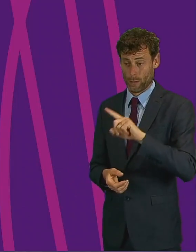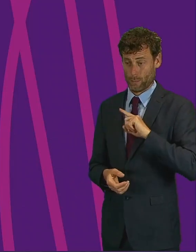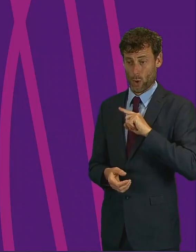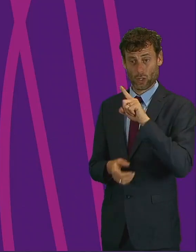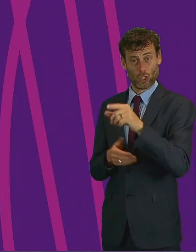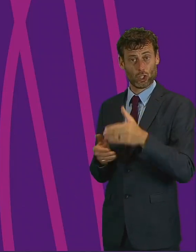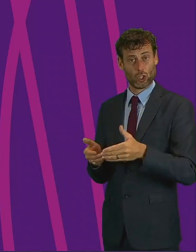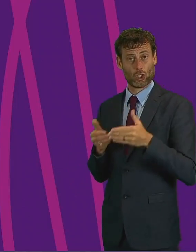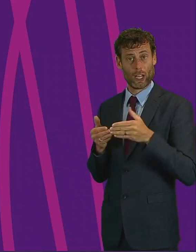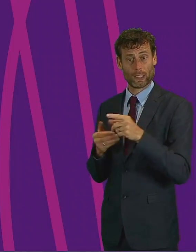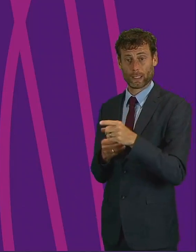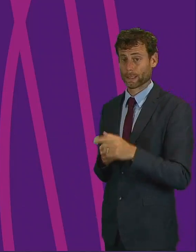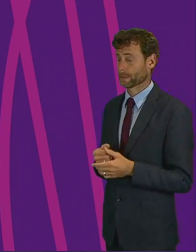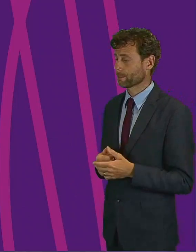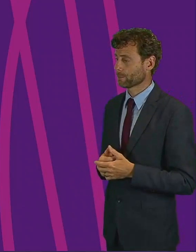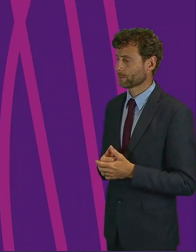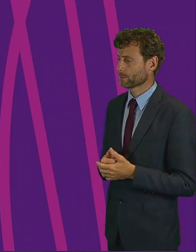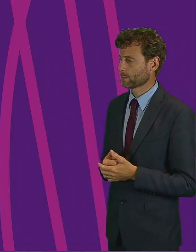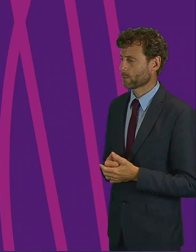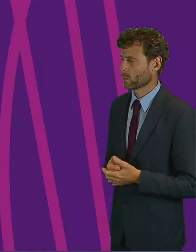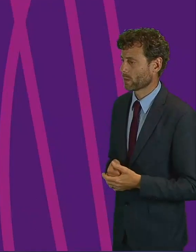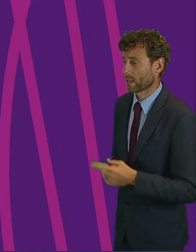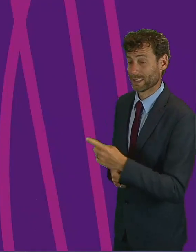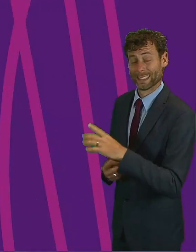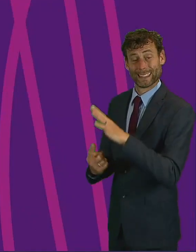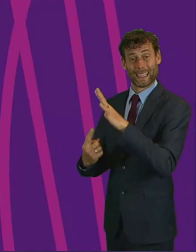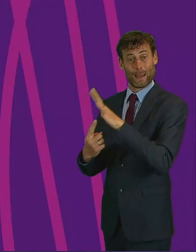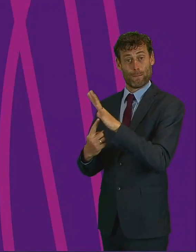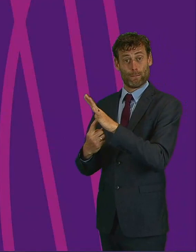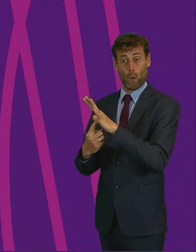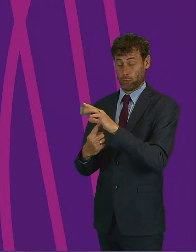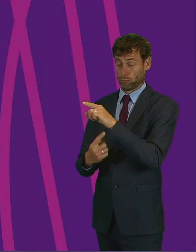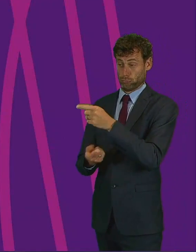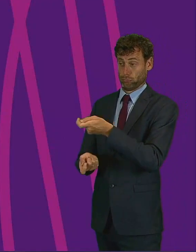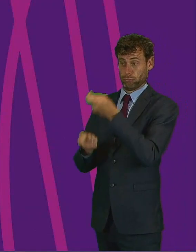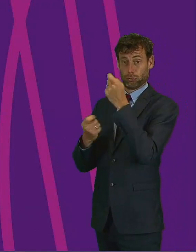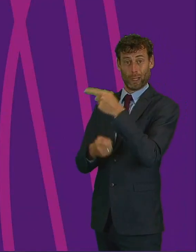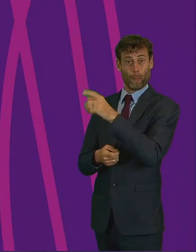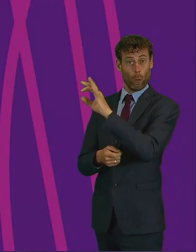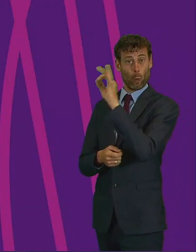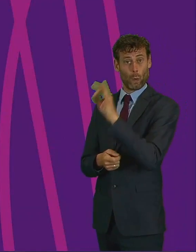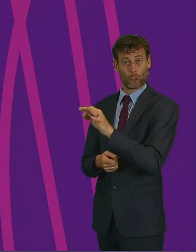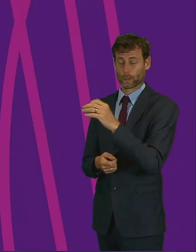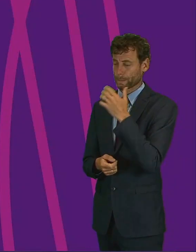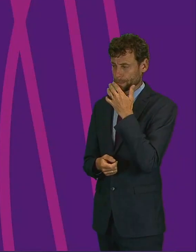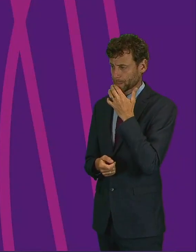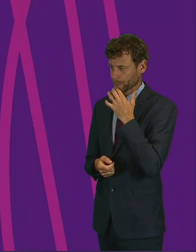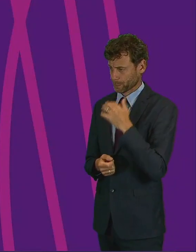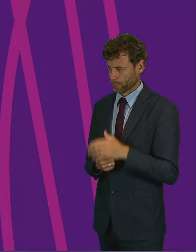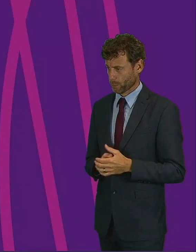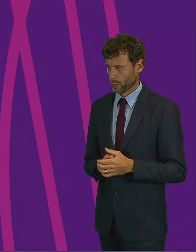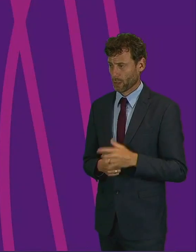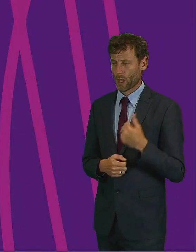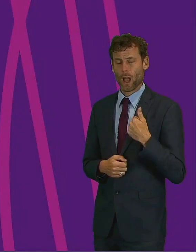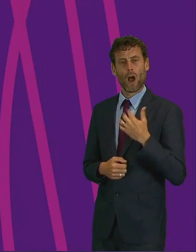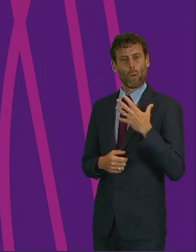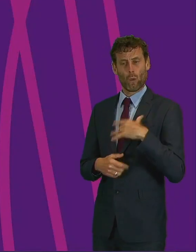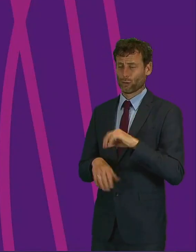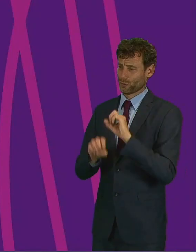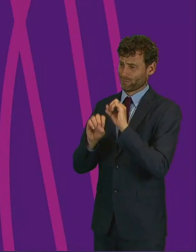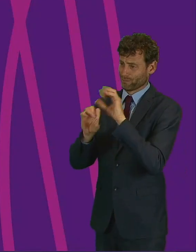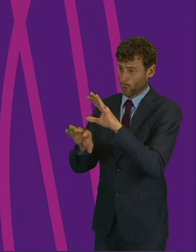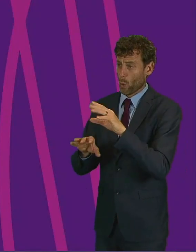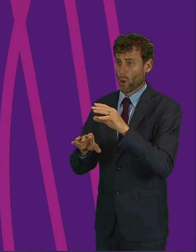shielding? First Minister. It's a really important point and question to raise, and I want generally to give Polly McNeill an assurance that